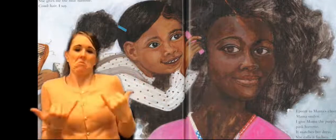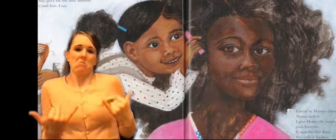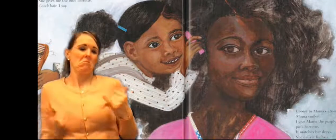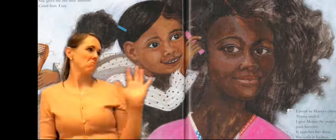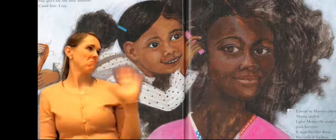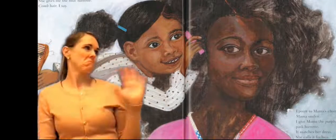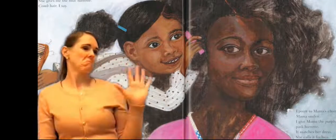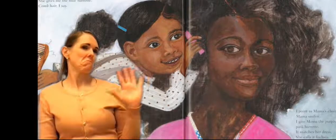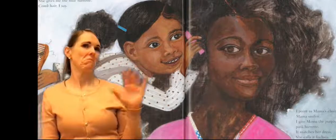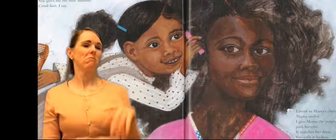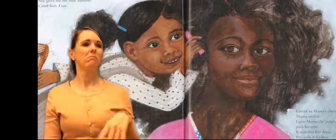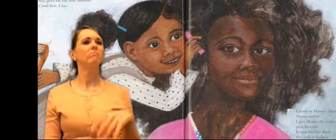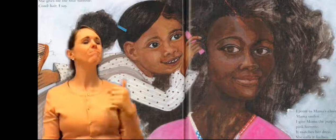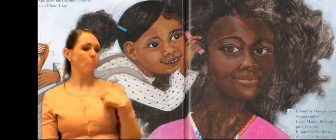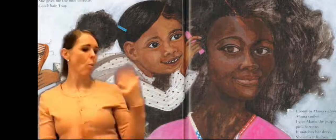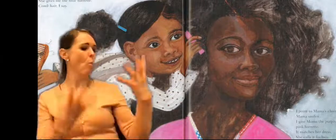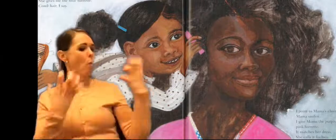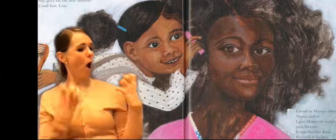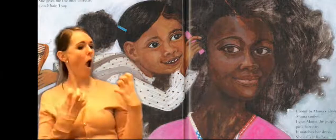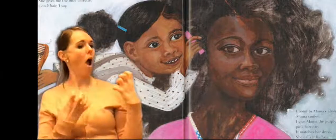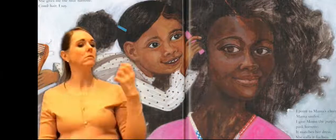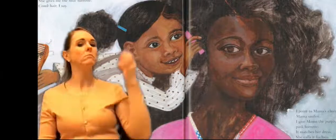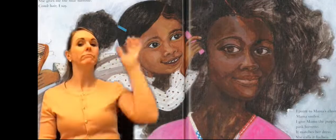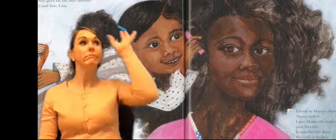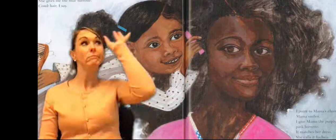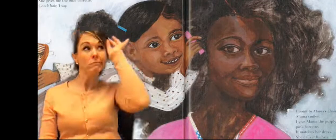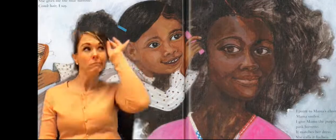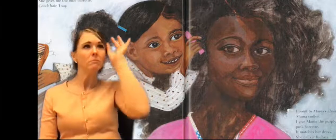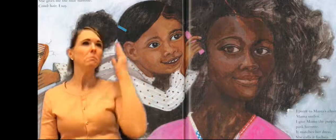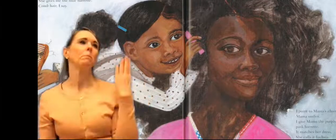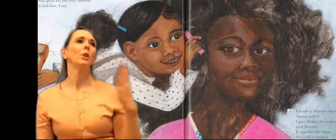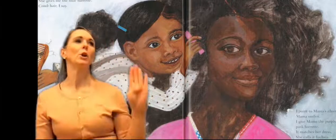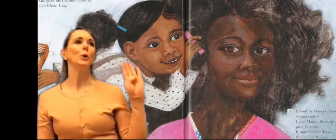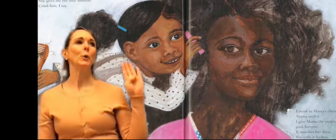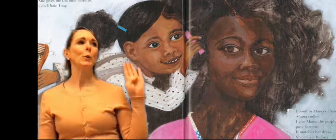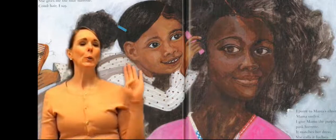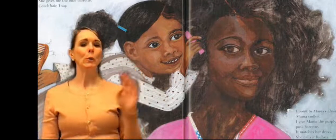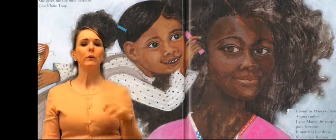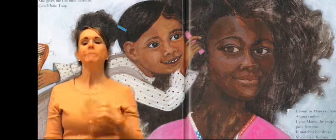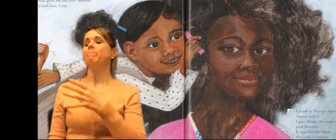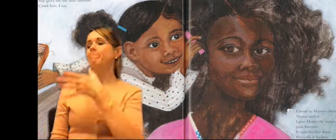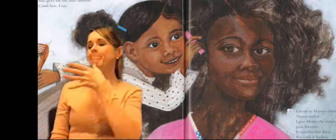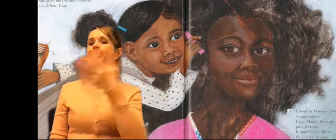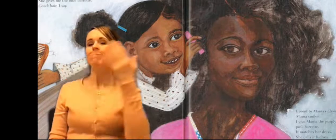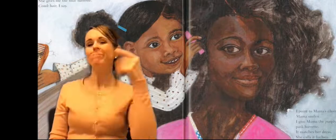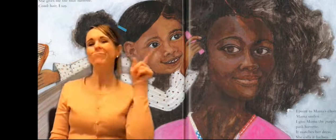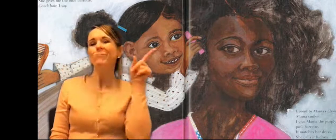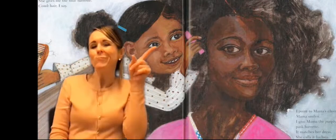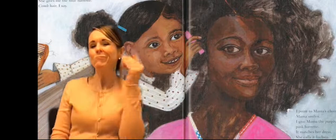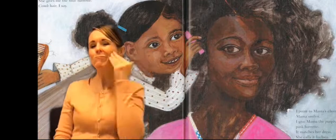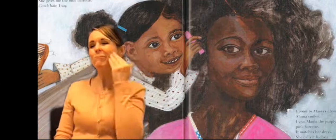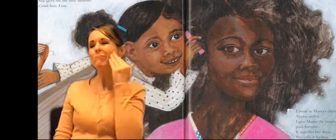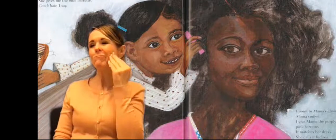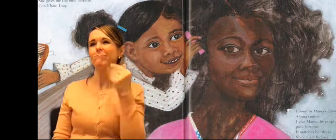I don't want that today, no. I want the barrette that's blue.